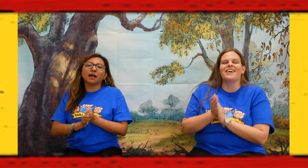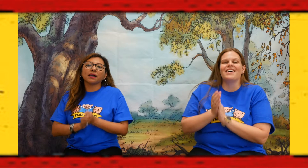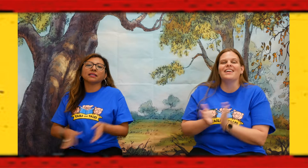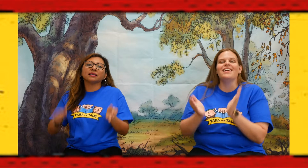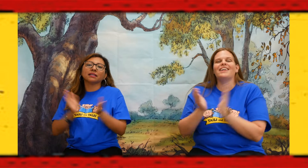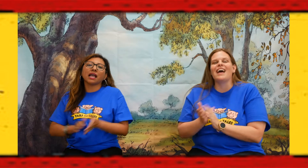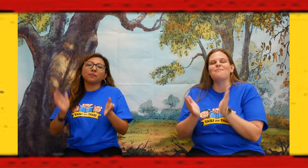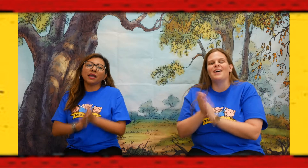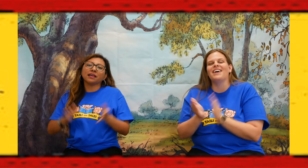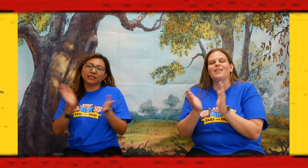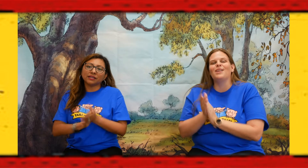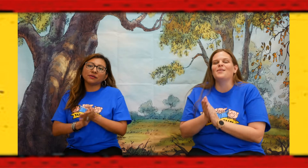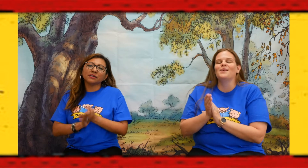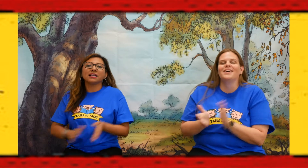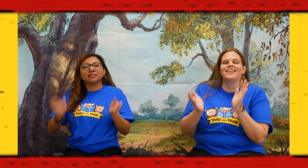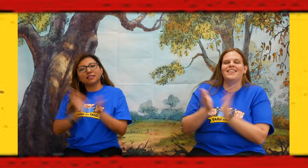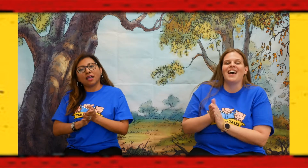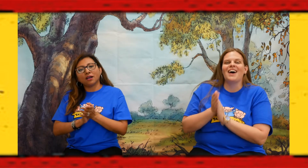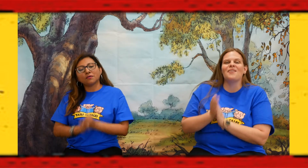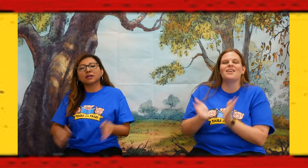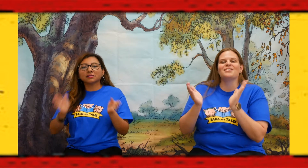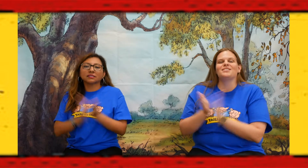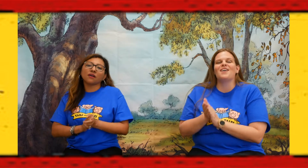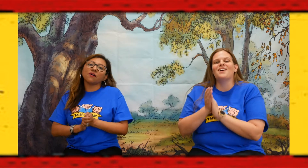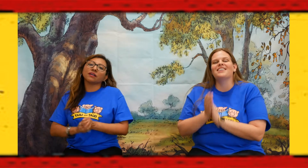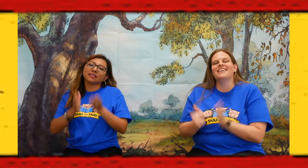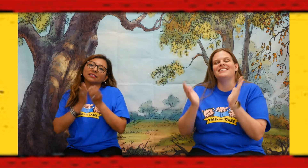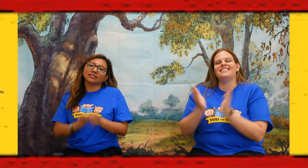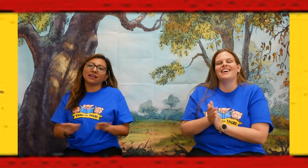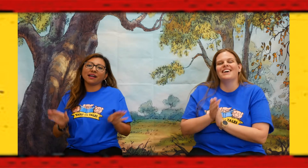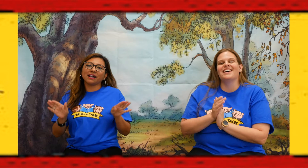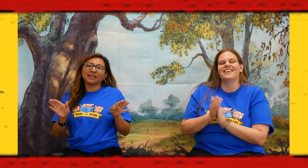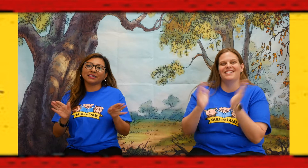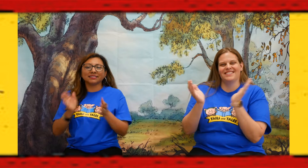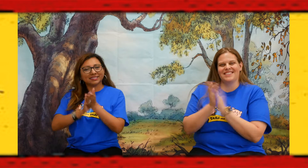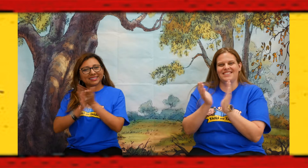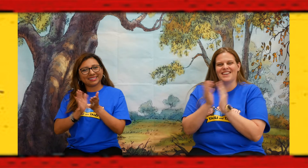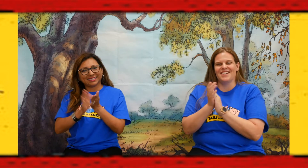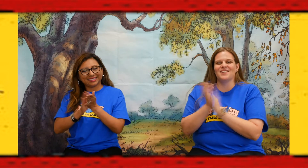Everybody clap hello, now our song is done. Good job.